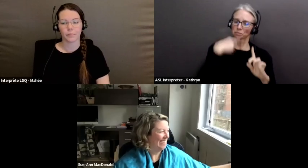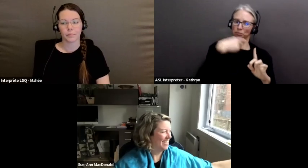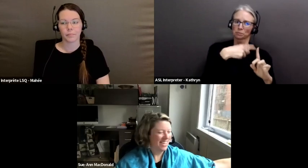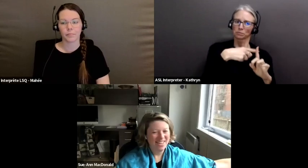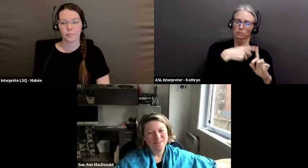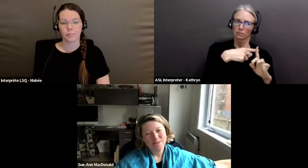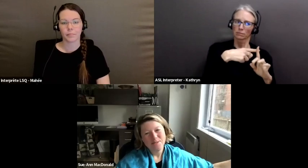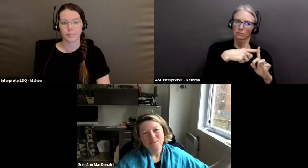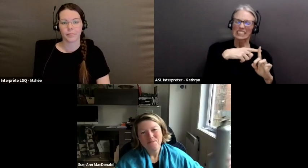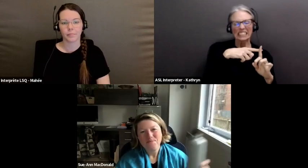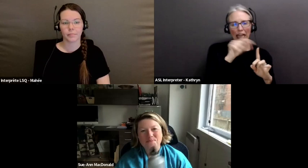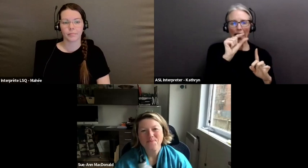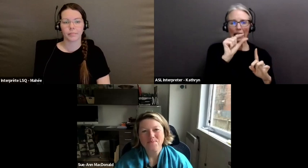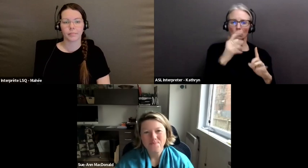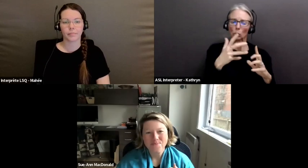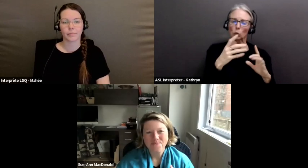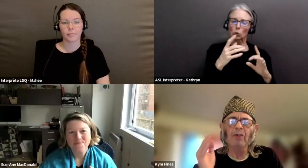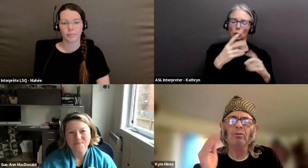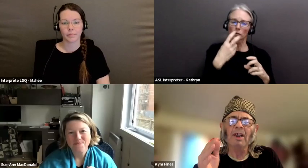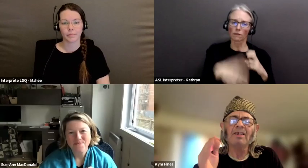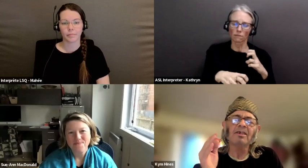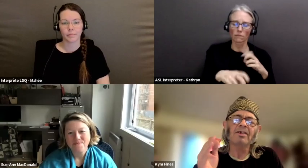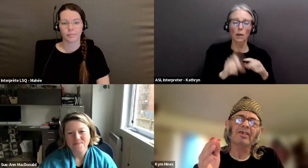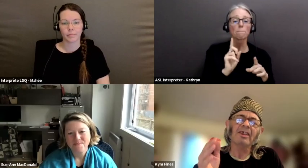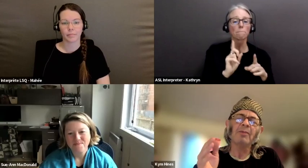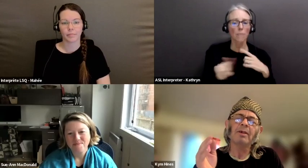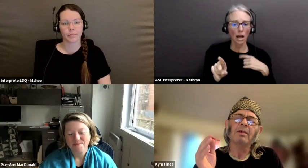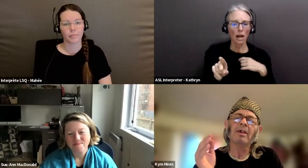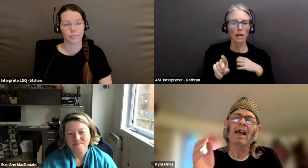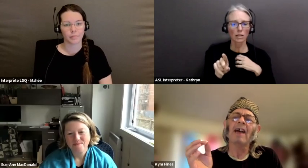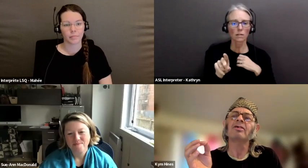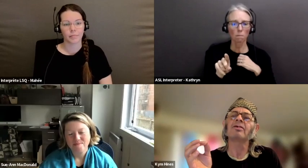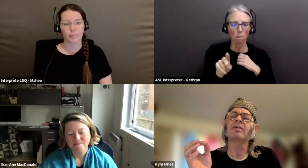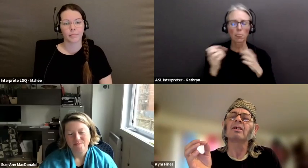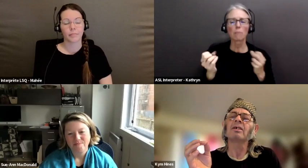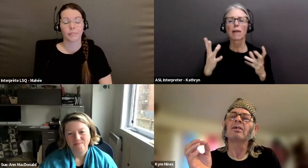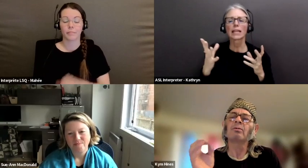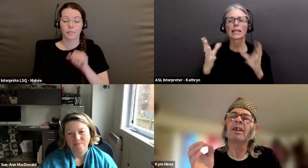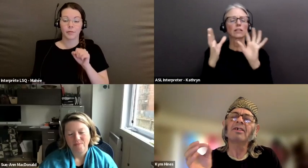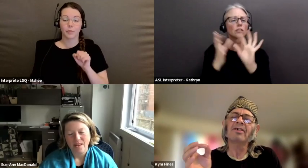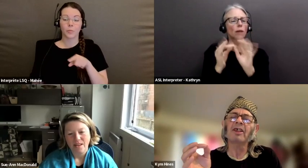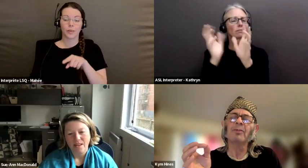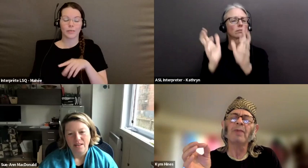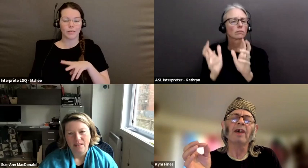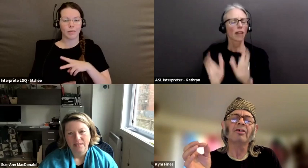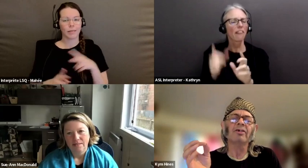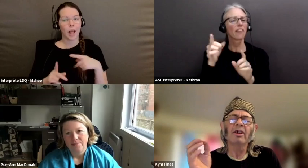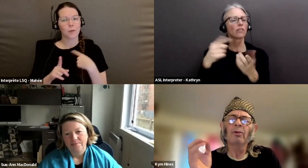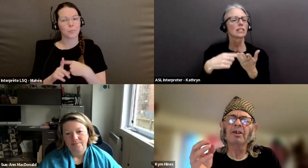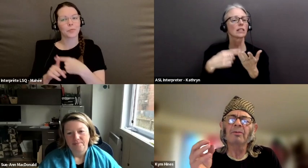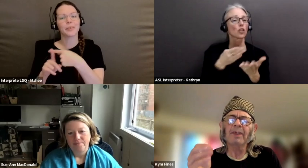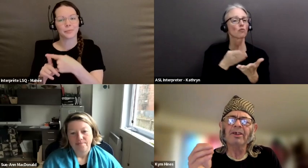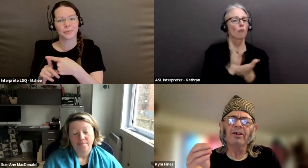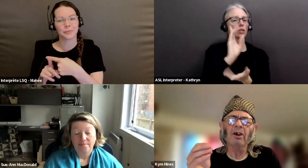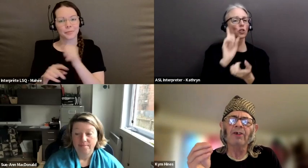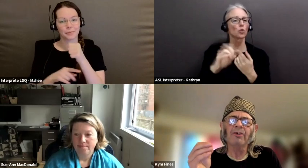harsh, but people have spoken about right to sleep actions. Right to sleep actions. One